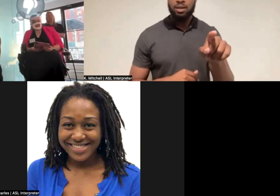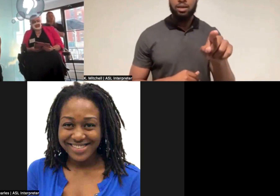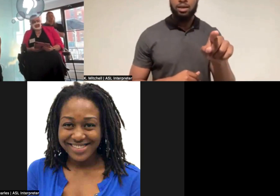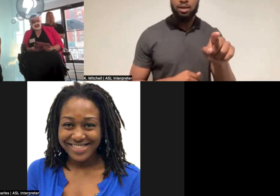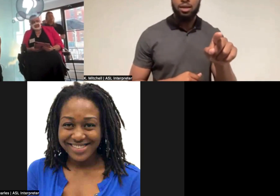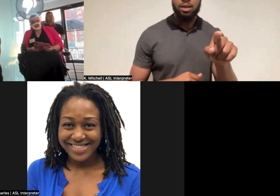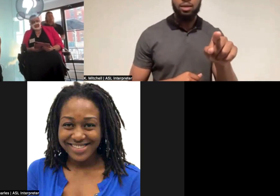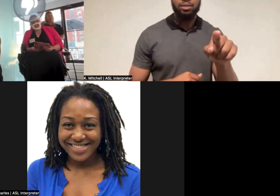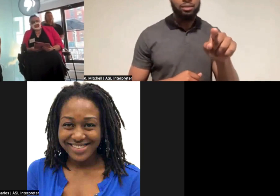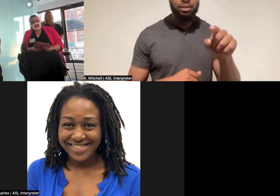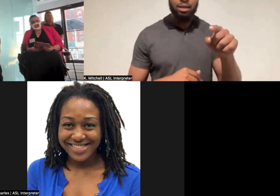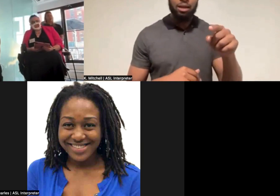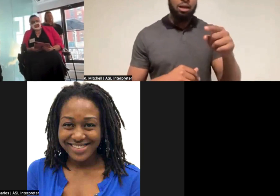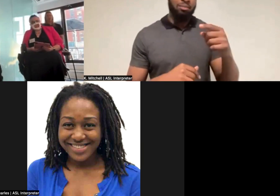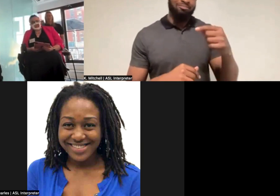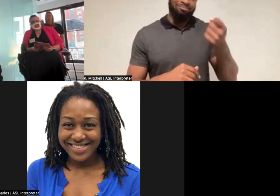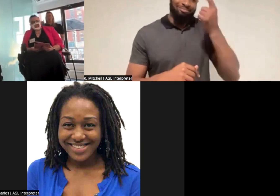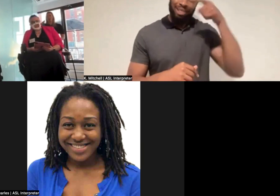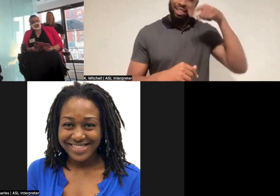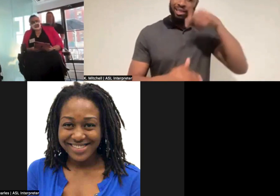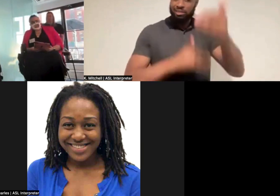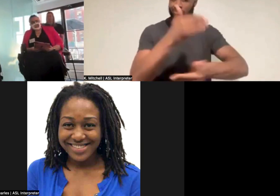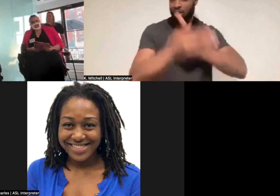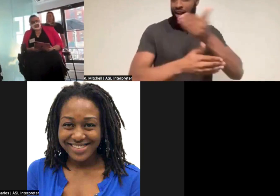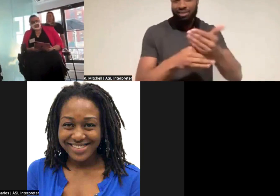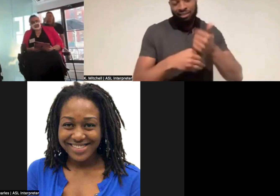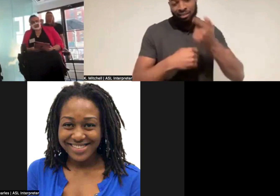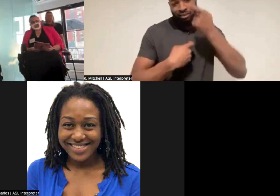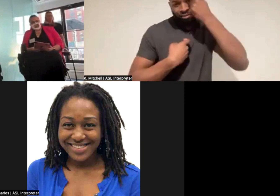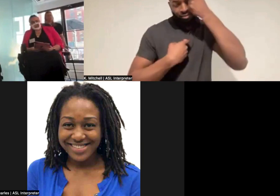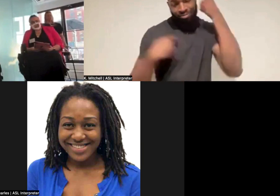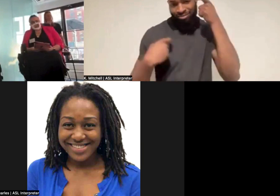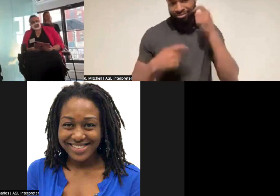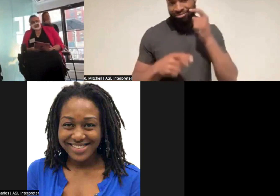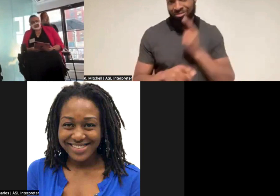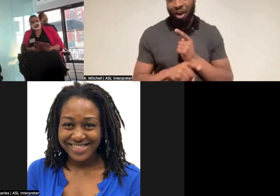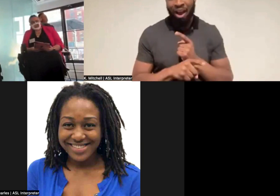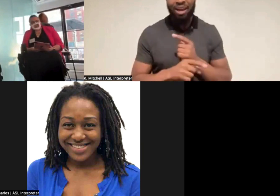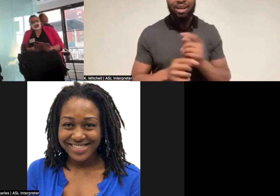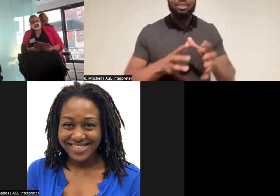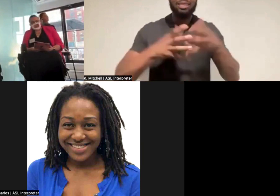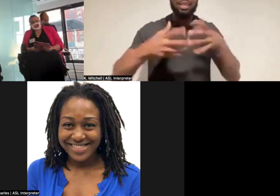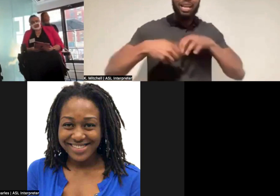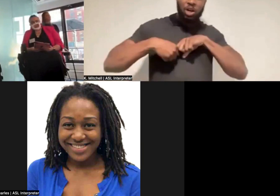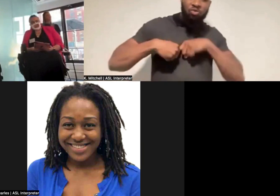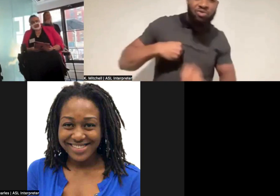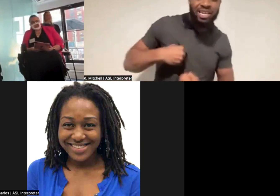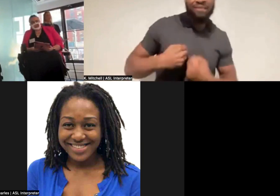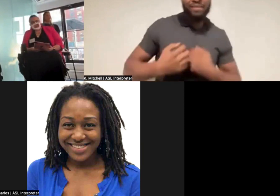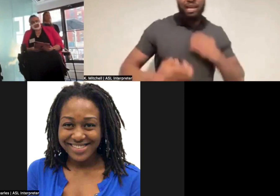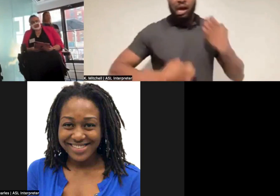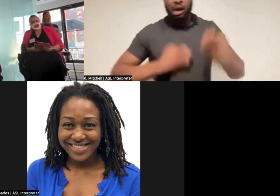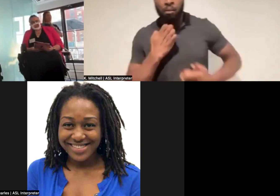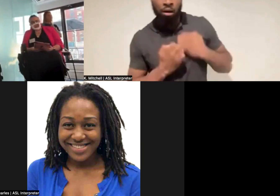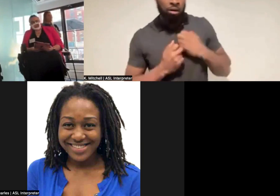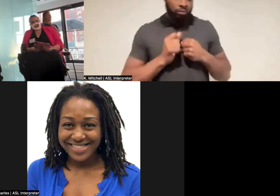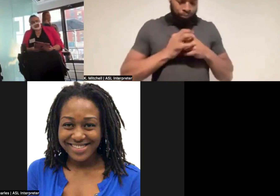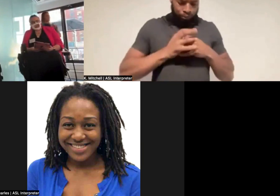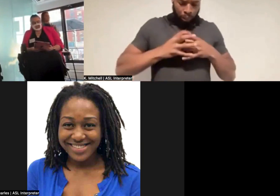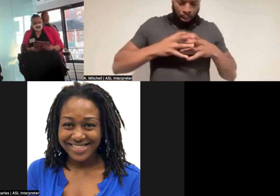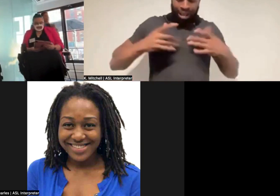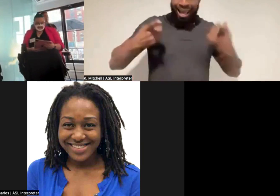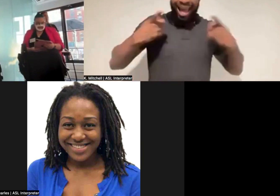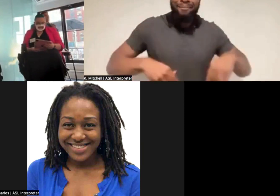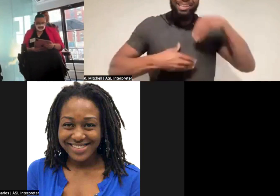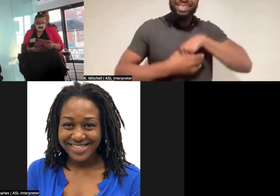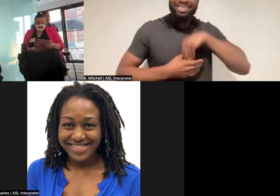traumatic. It's very traumatic, right? And there's grief and there's all this emotion. Like, how did you kind of? I've